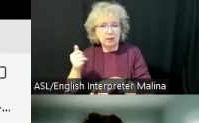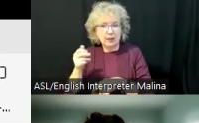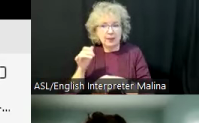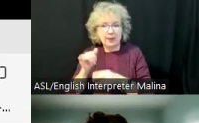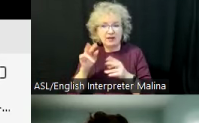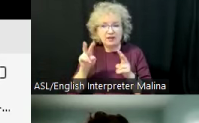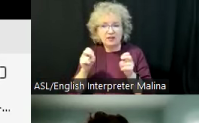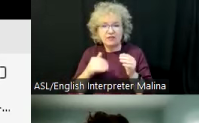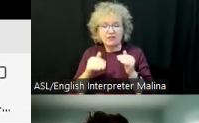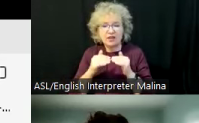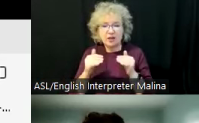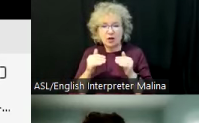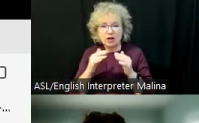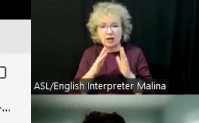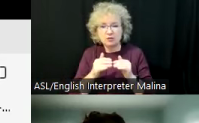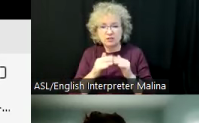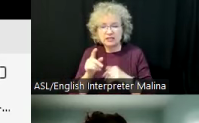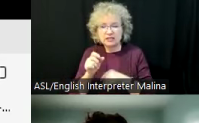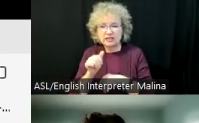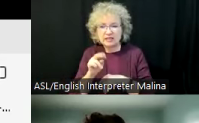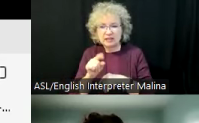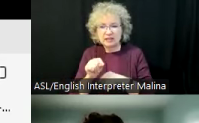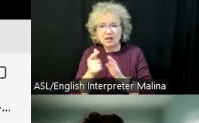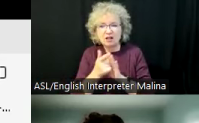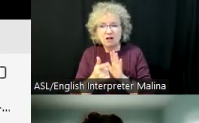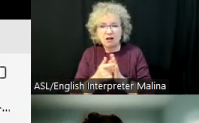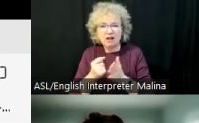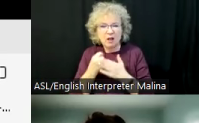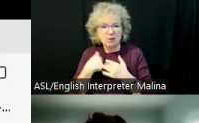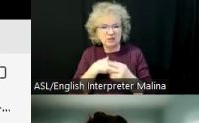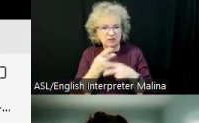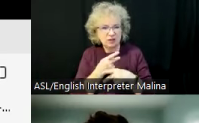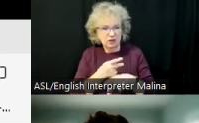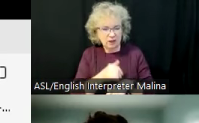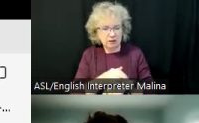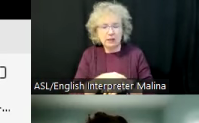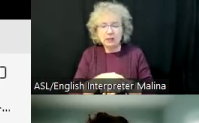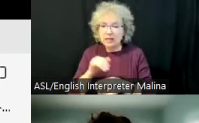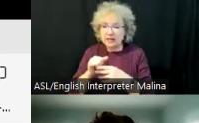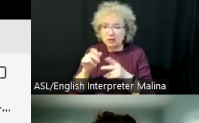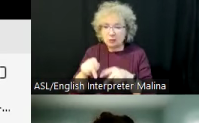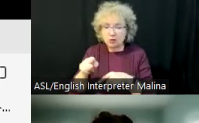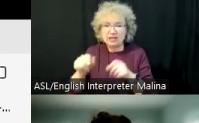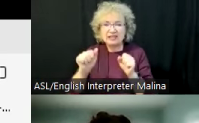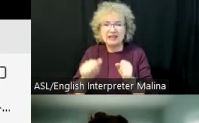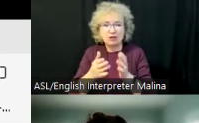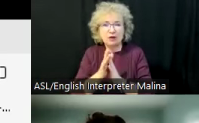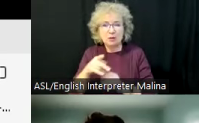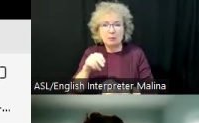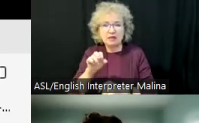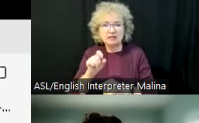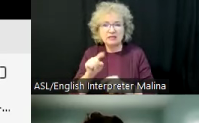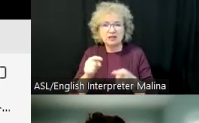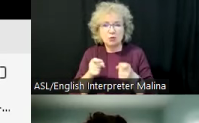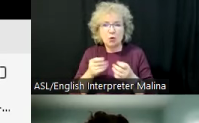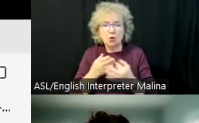housing tenant law that can help sort through that. This individual can request pest control through